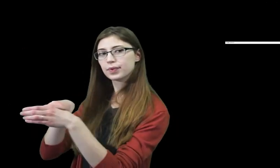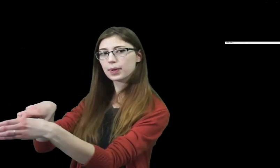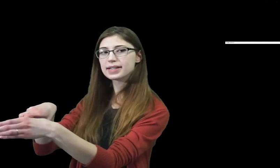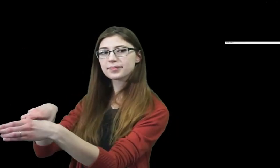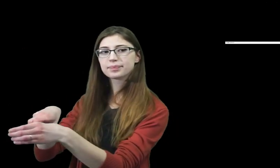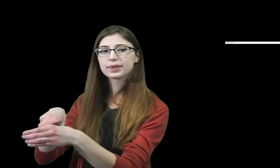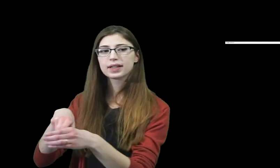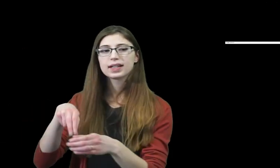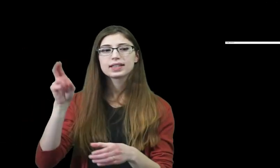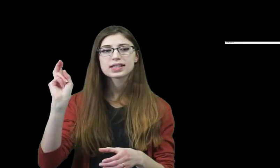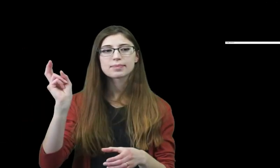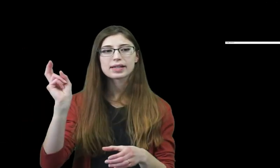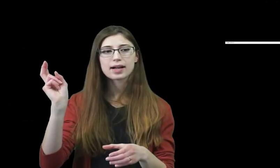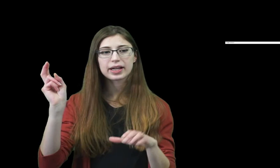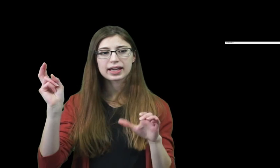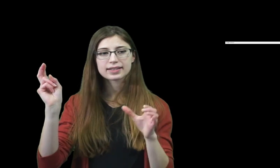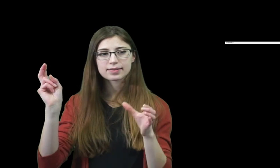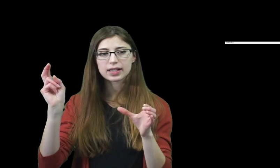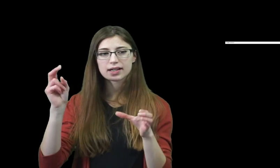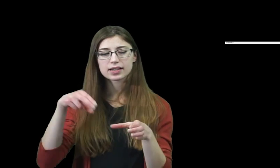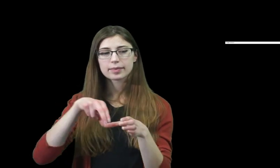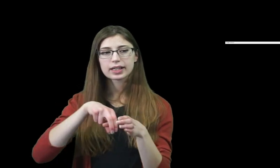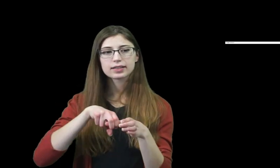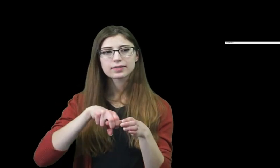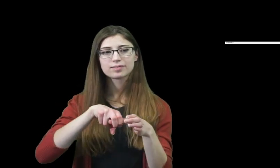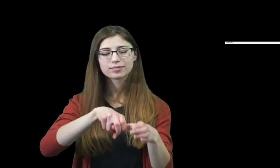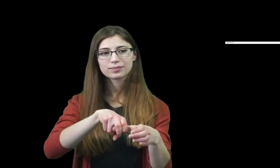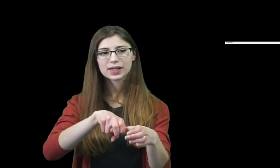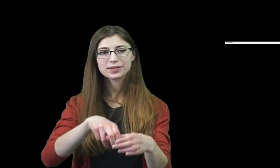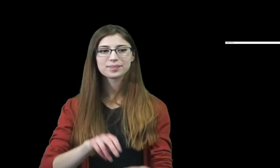Ride. This is my dominant hand, this is my non-dominant hand. Ride.